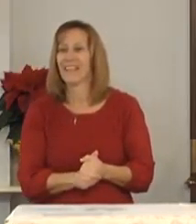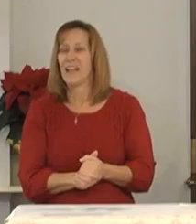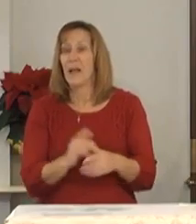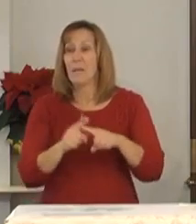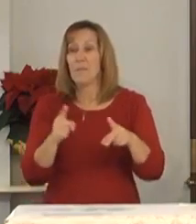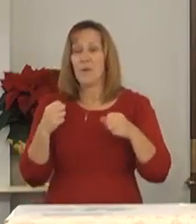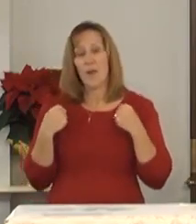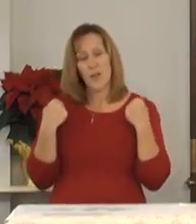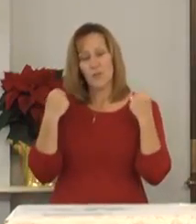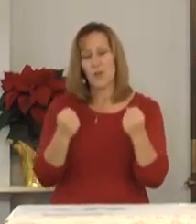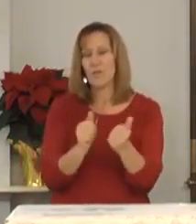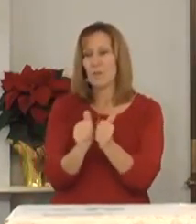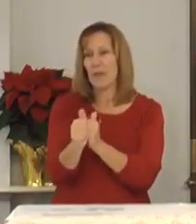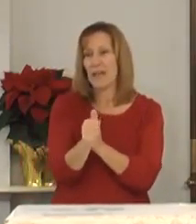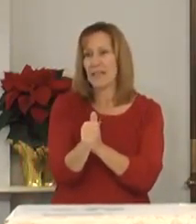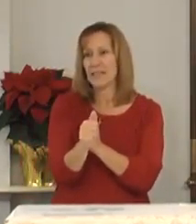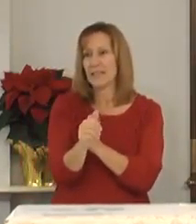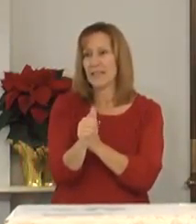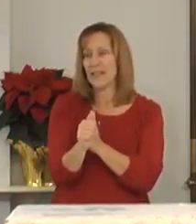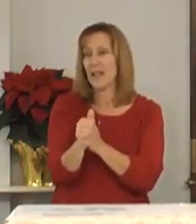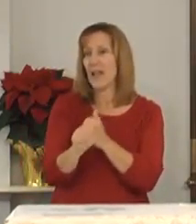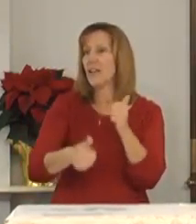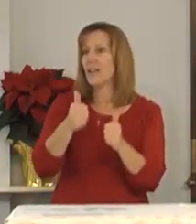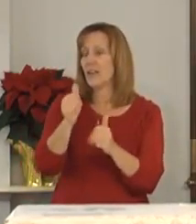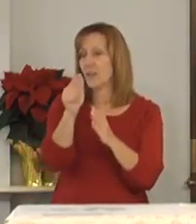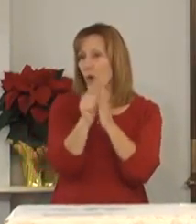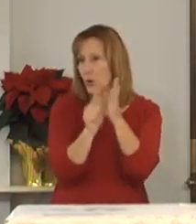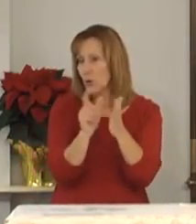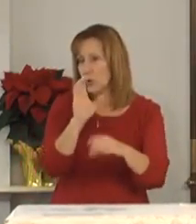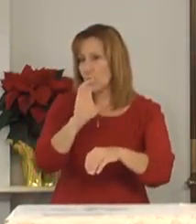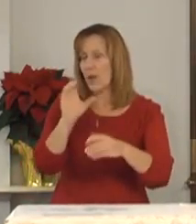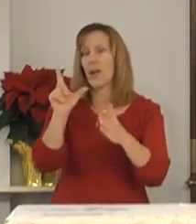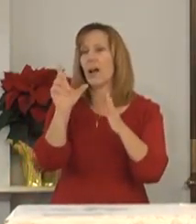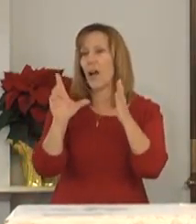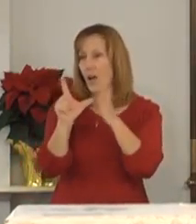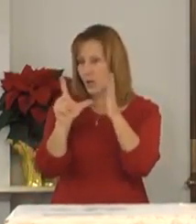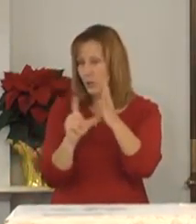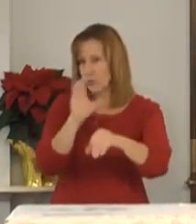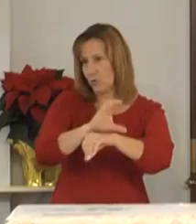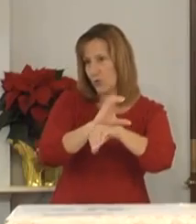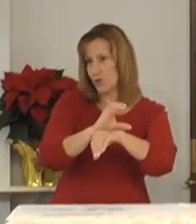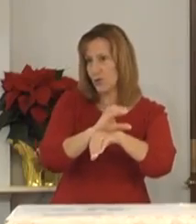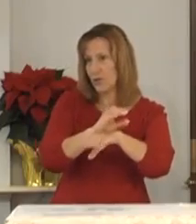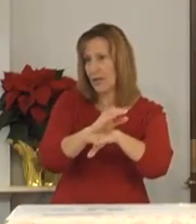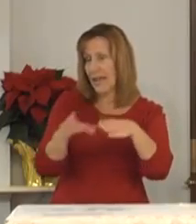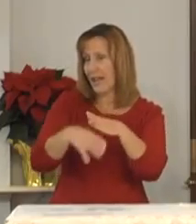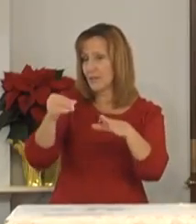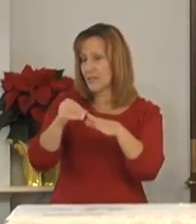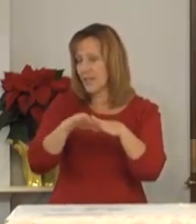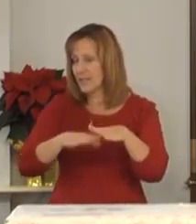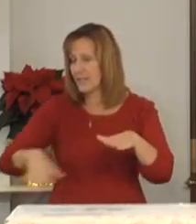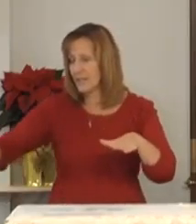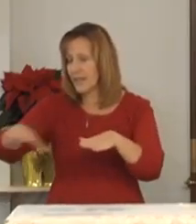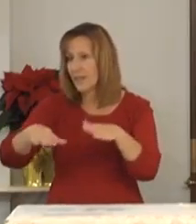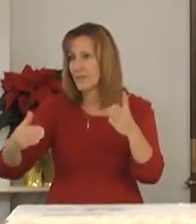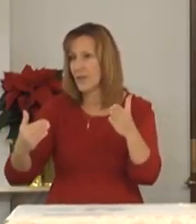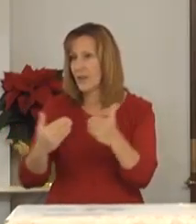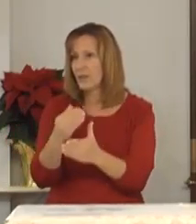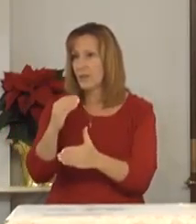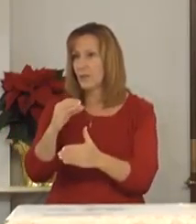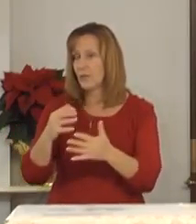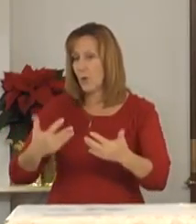But I drove past Atonement Lutheran Church, and on their lawn, they have a new